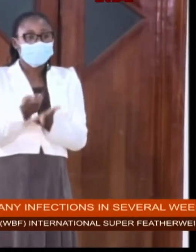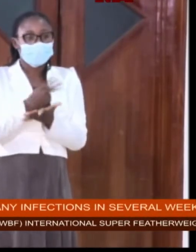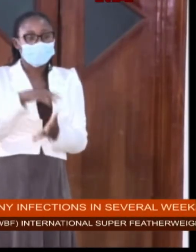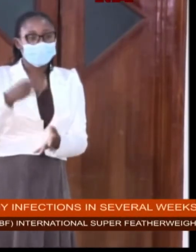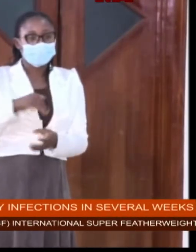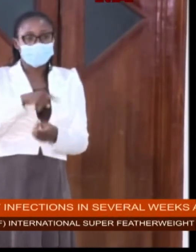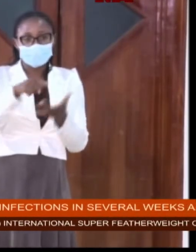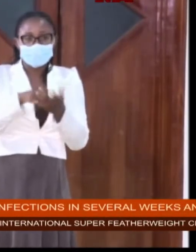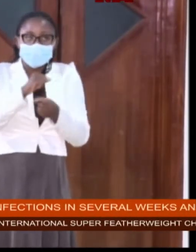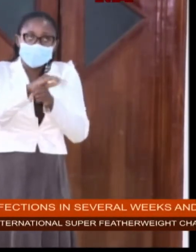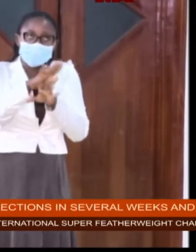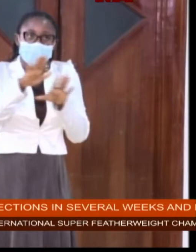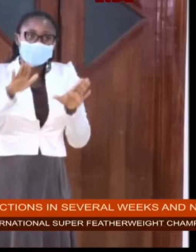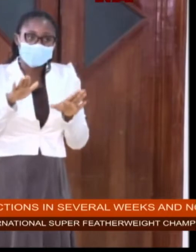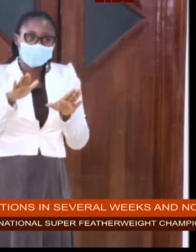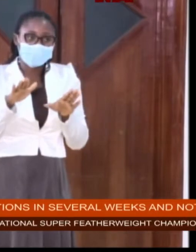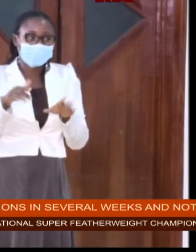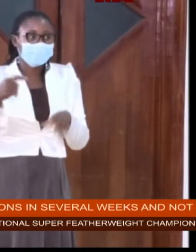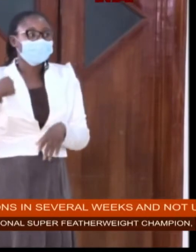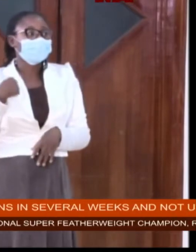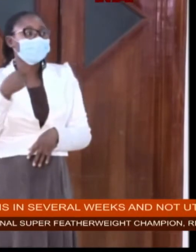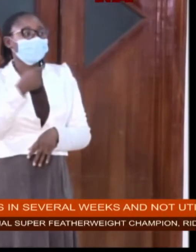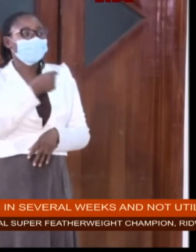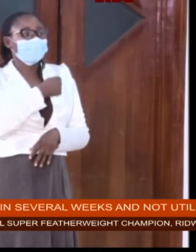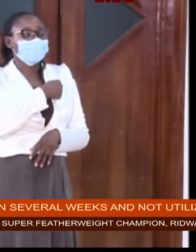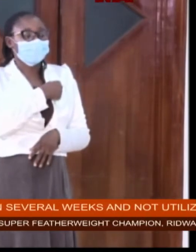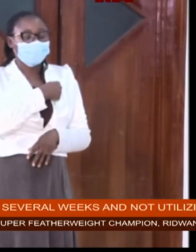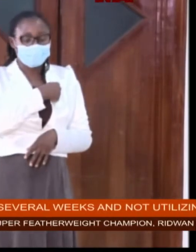there's anything like that, we